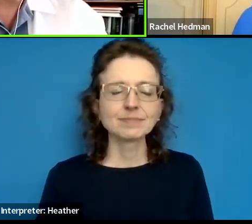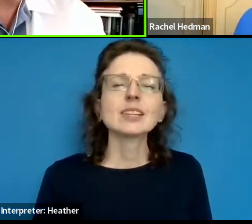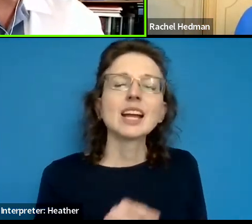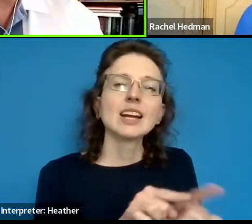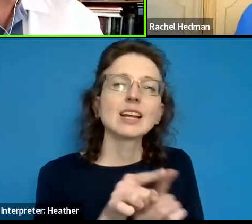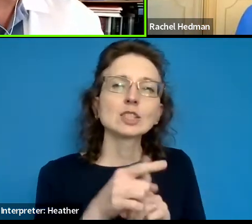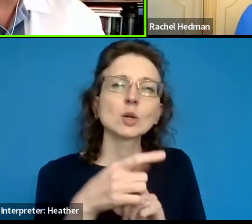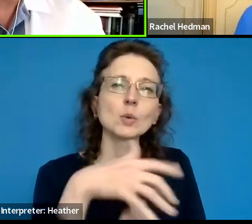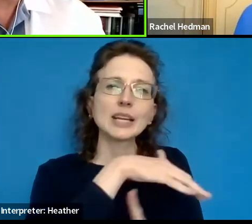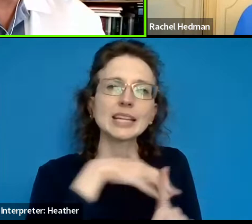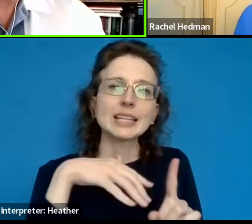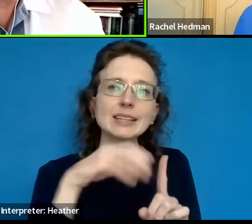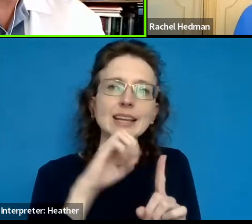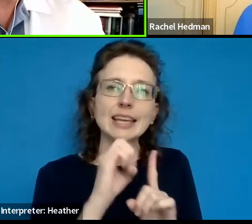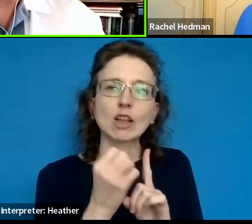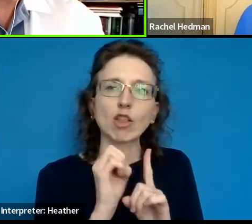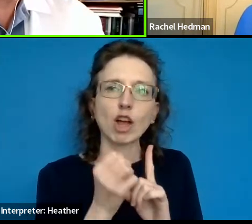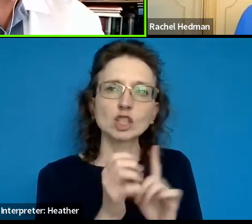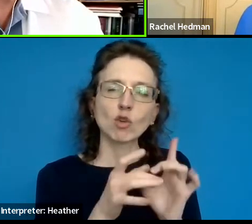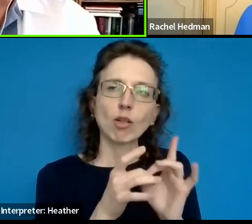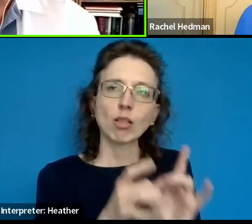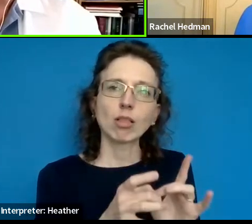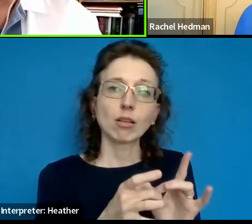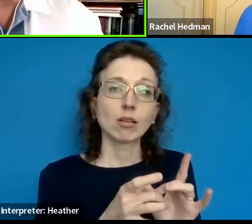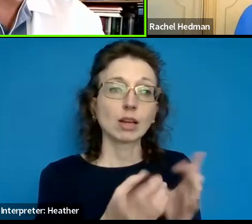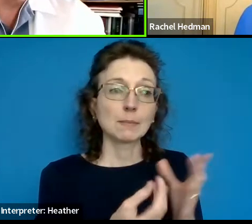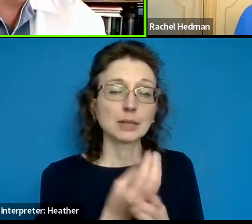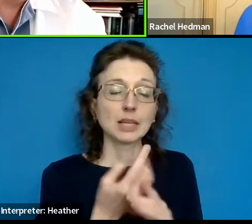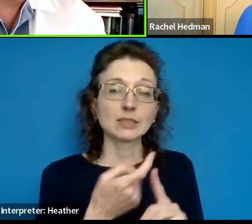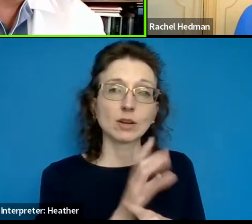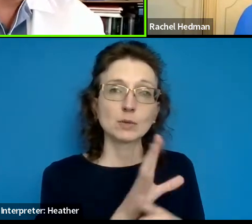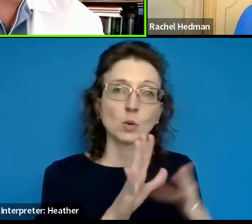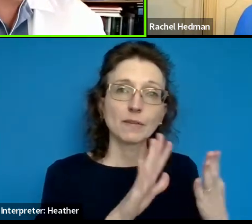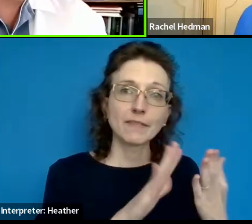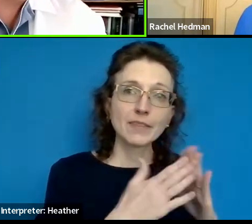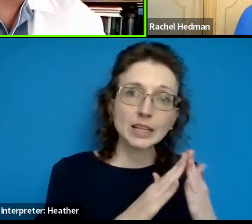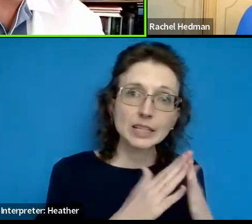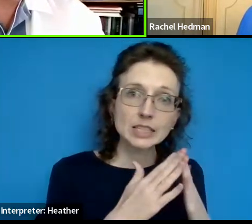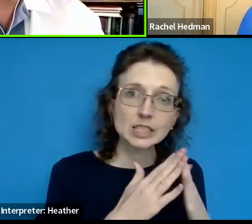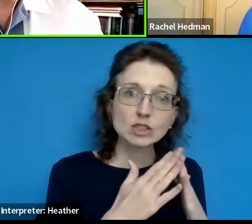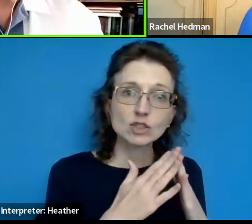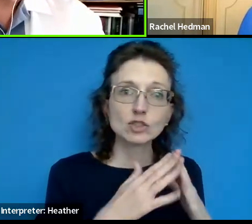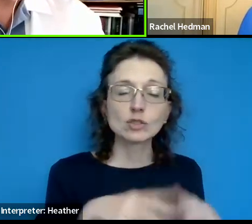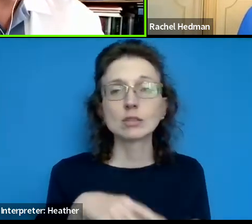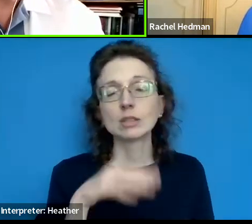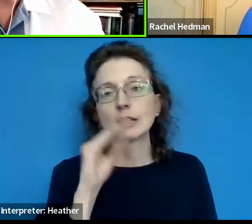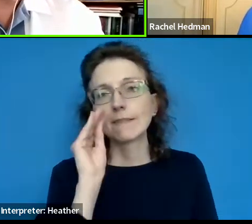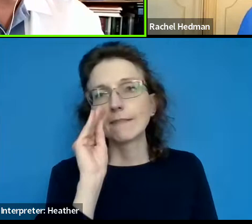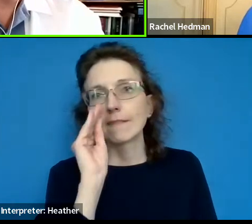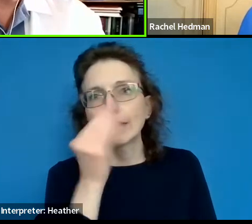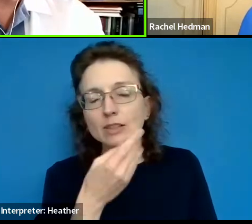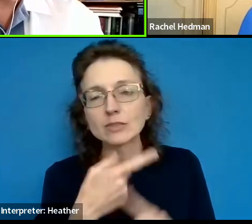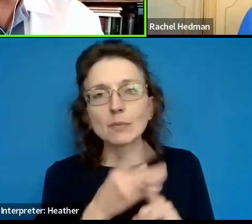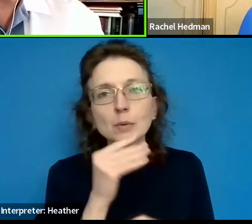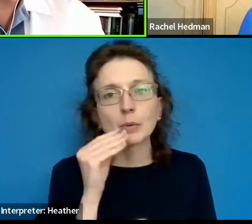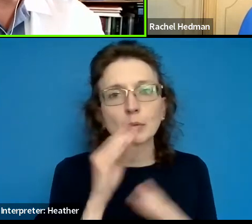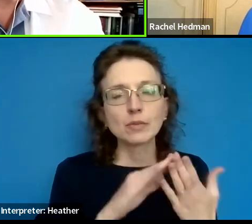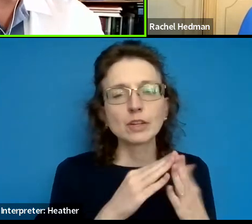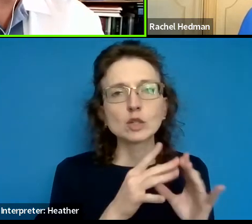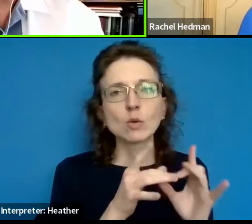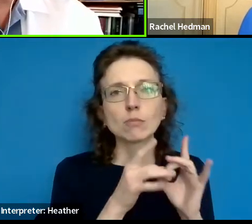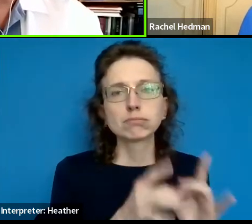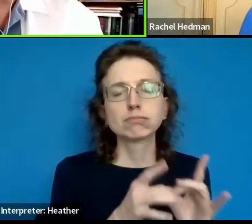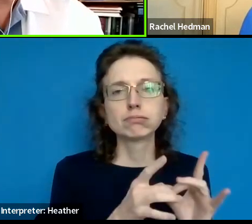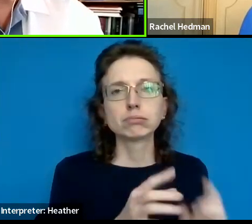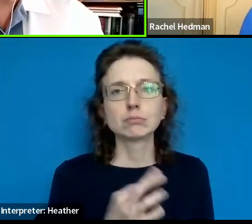ecological in the sense that, you know, the plants from your village, you know, the flowers from your village, you are one with them.